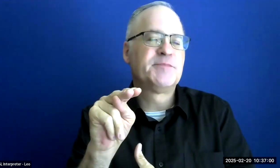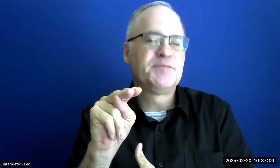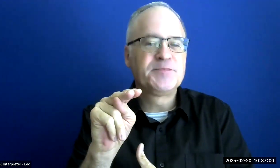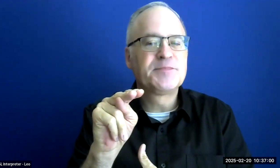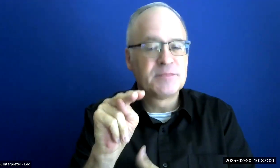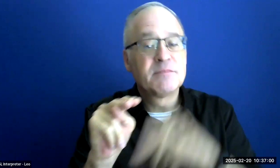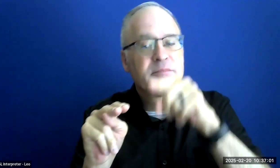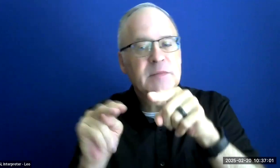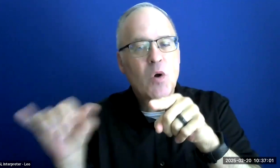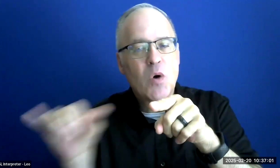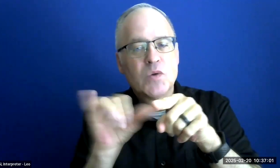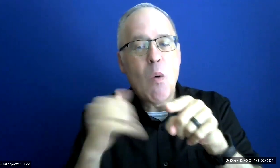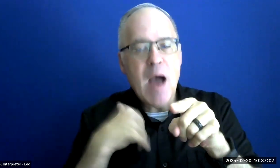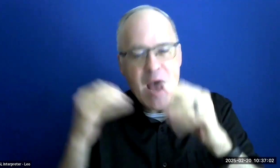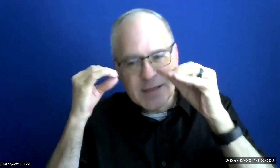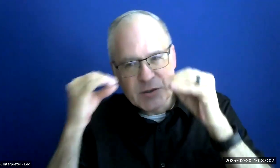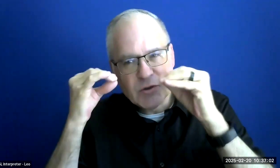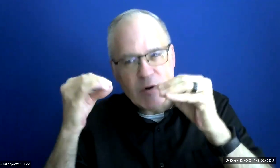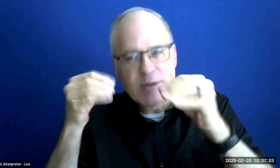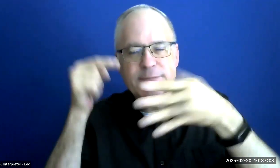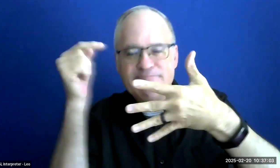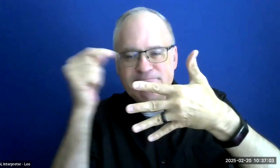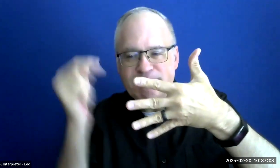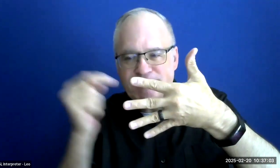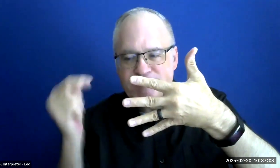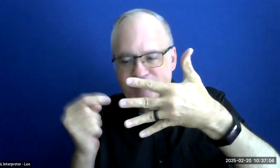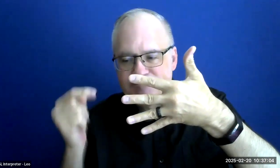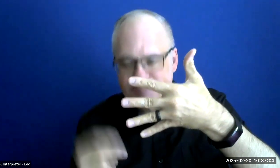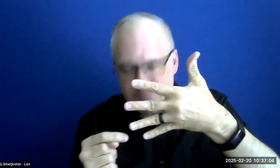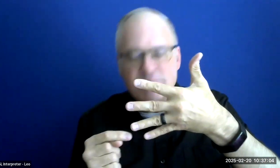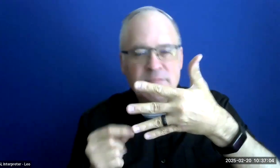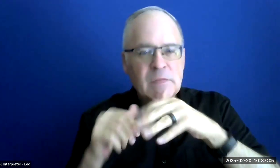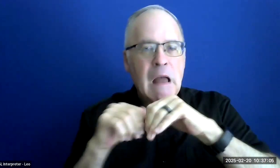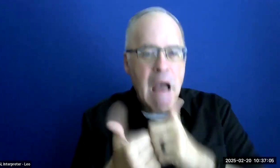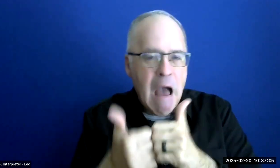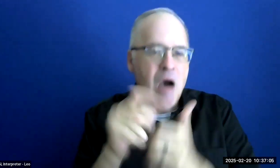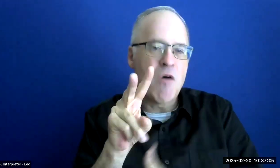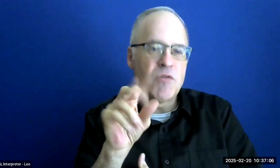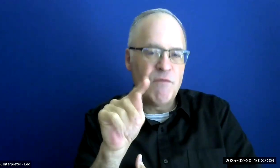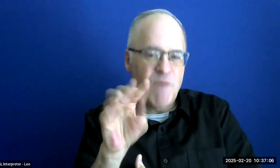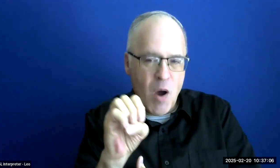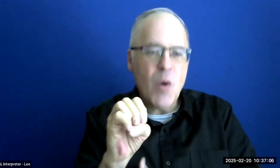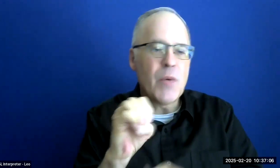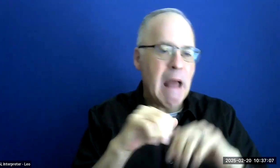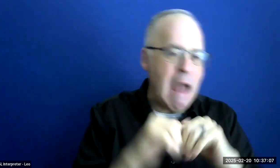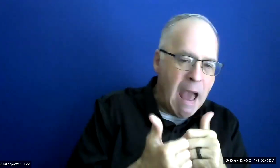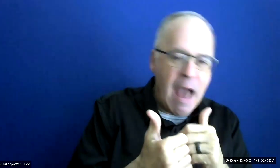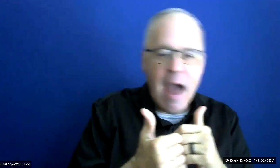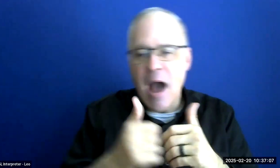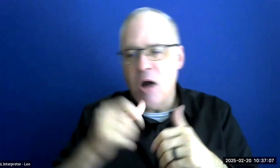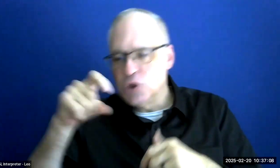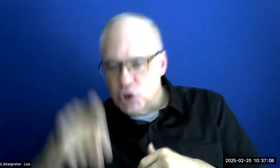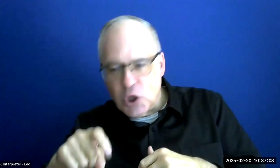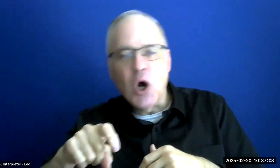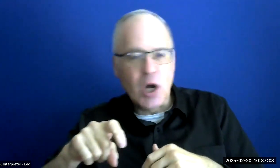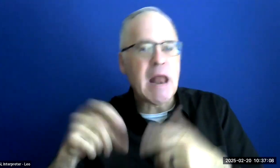with instructions, we have outlined how the vote could take place and should take place in each and every